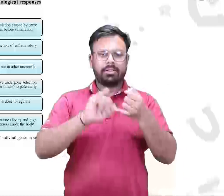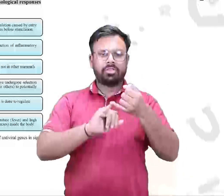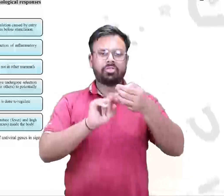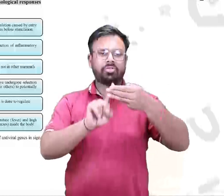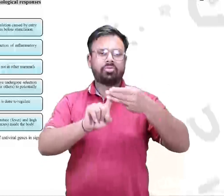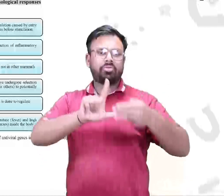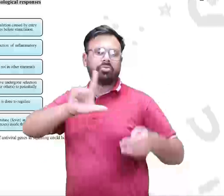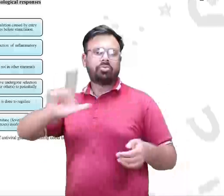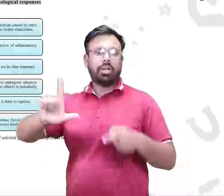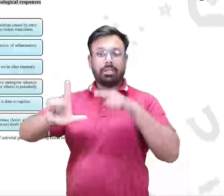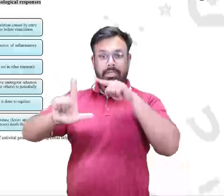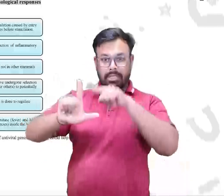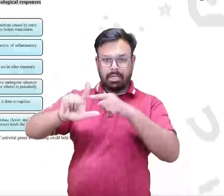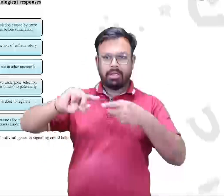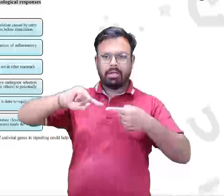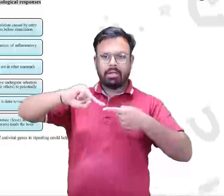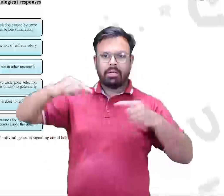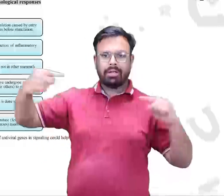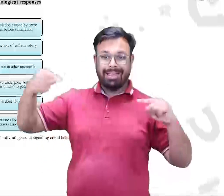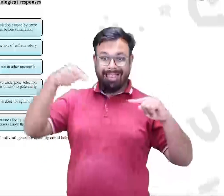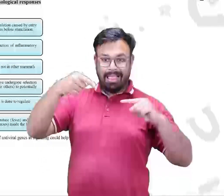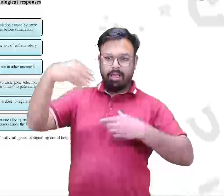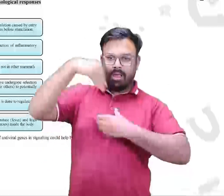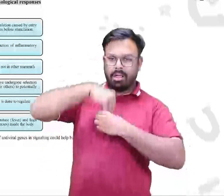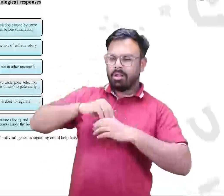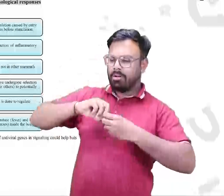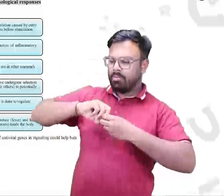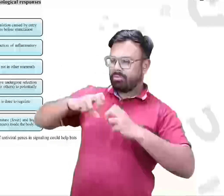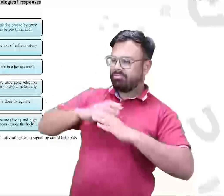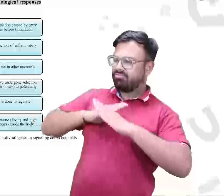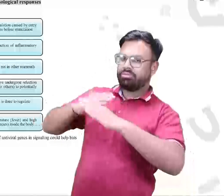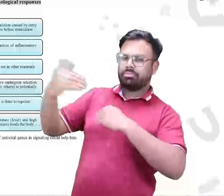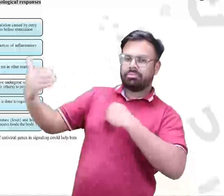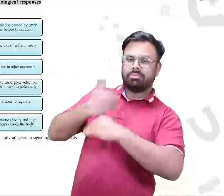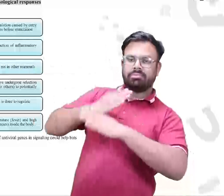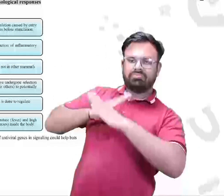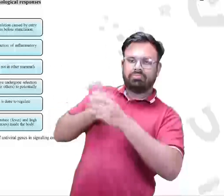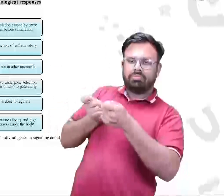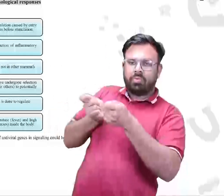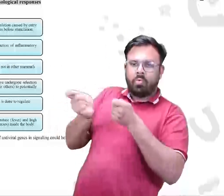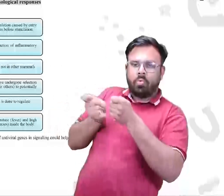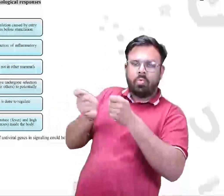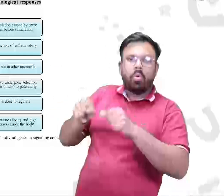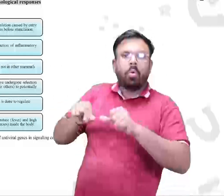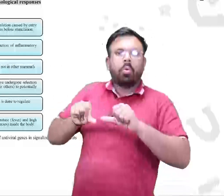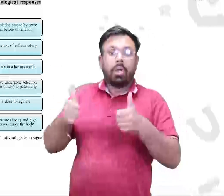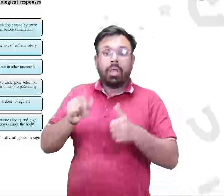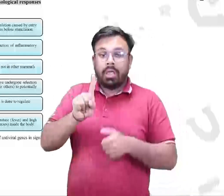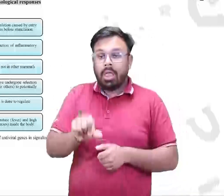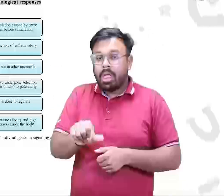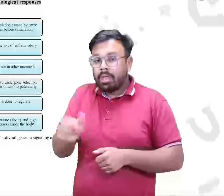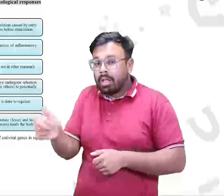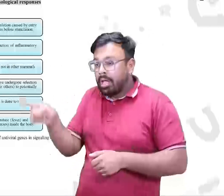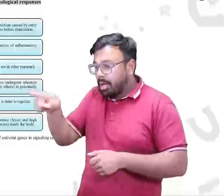RNA-seL are induced by specific response signal protein but not in other mammals.